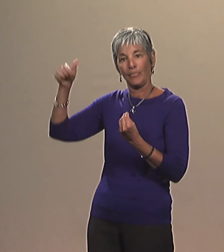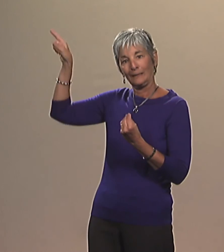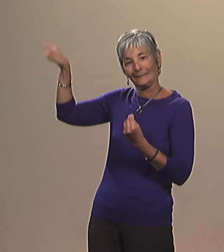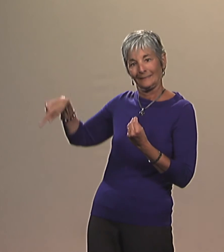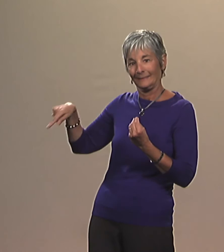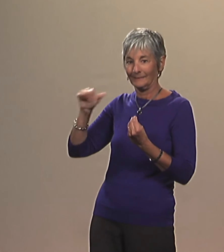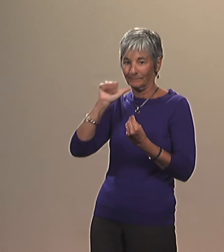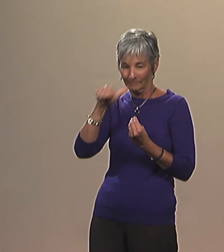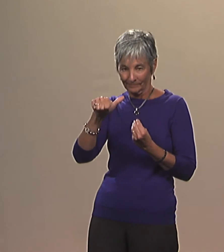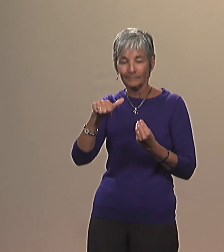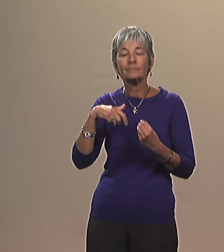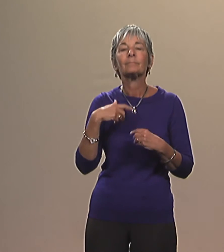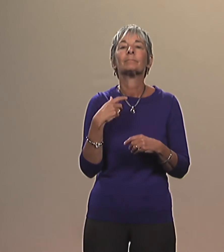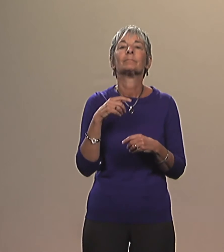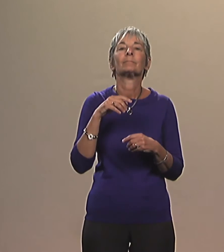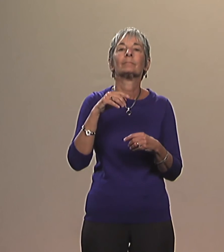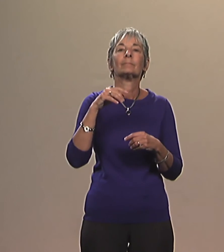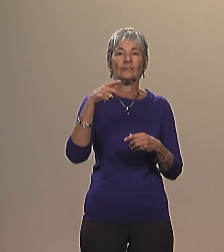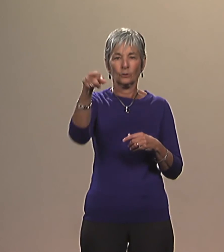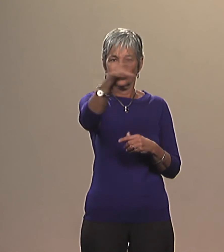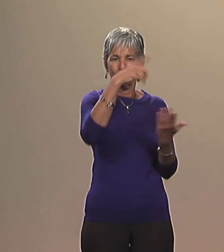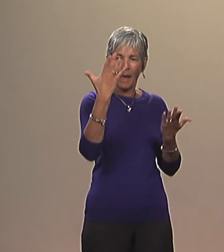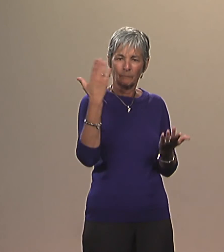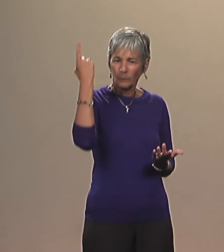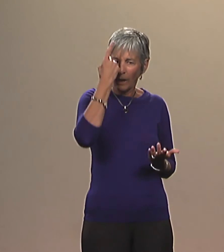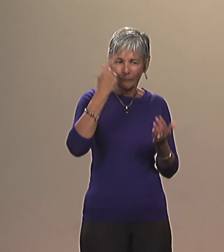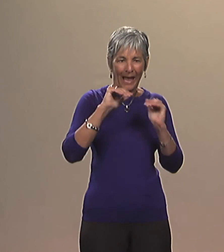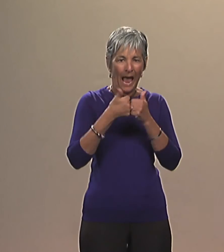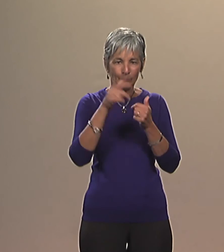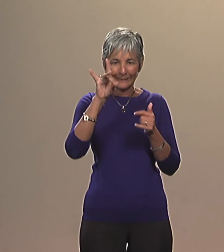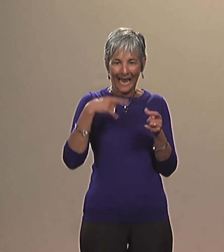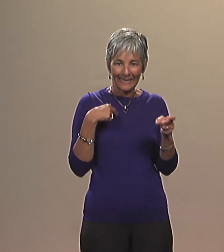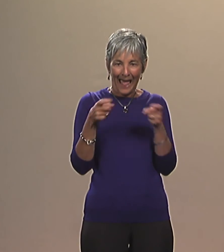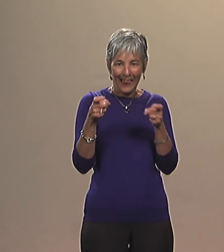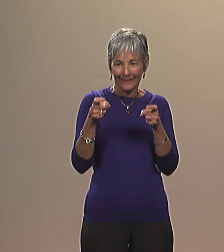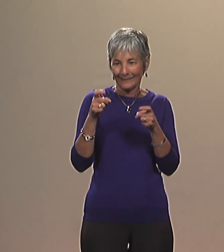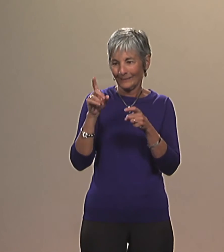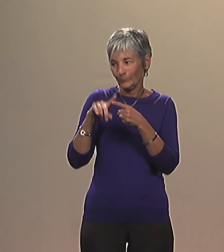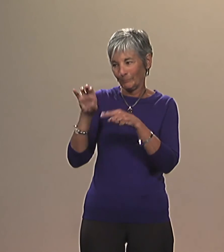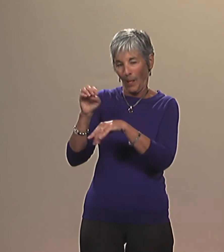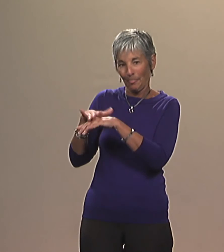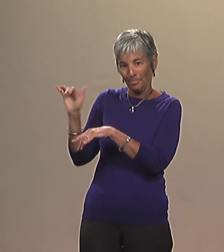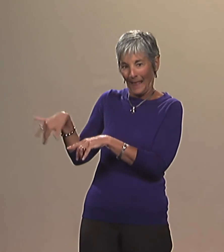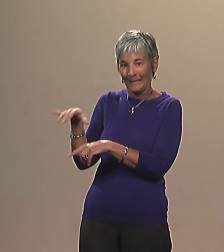The others listed are not. You may wonder how I manage working with that organization.